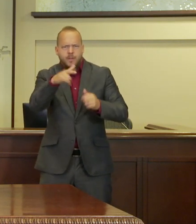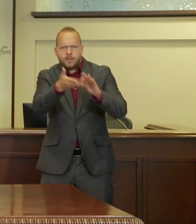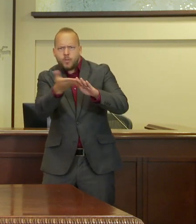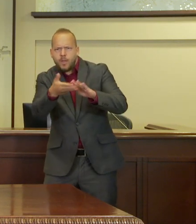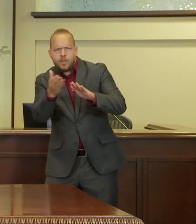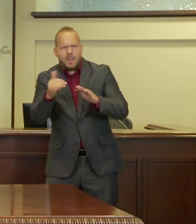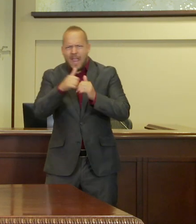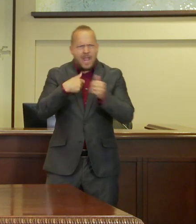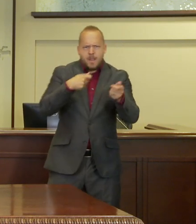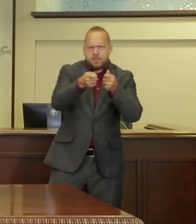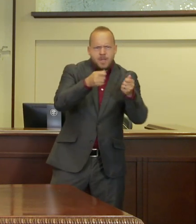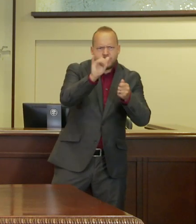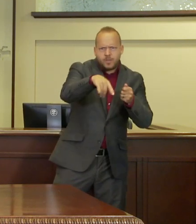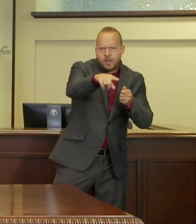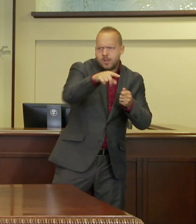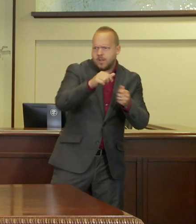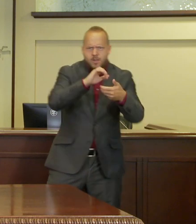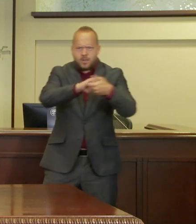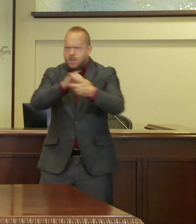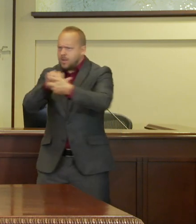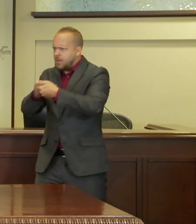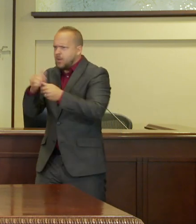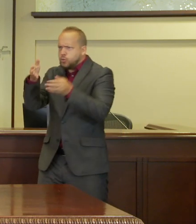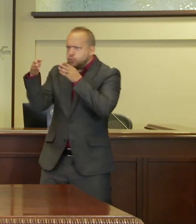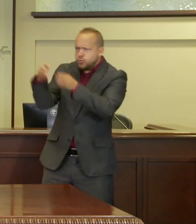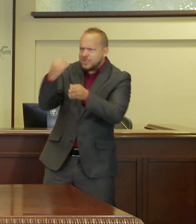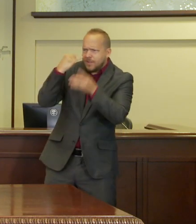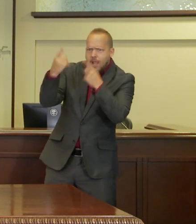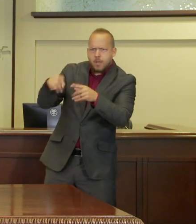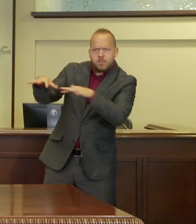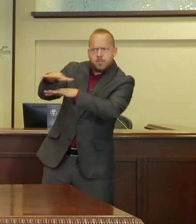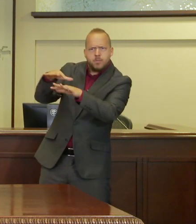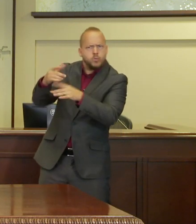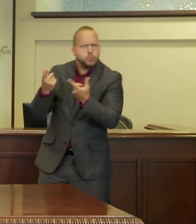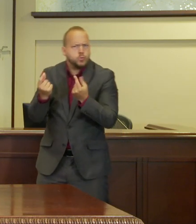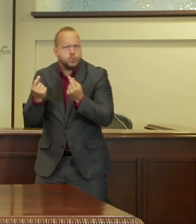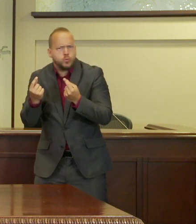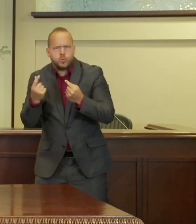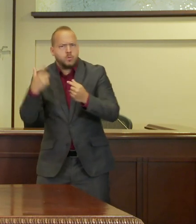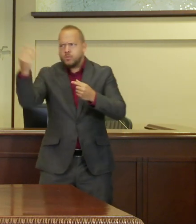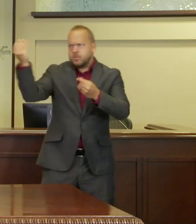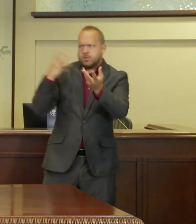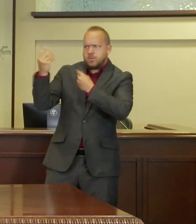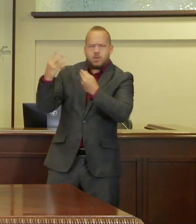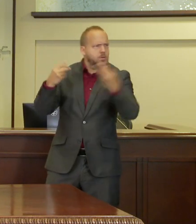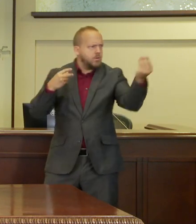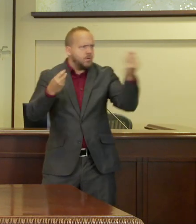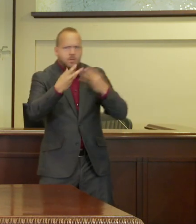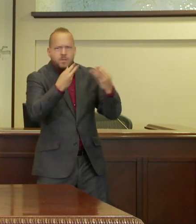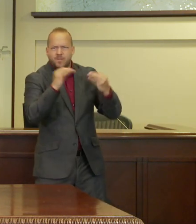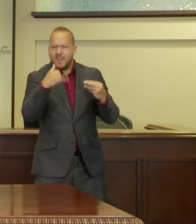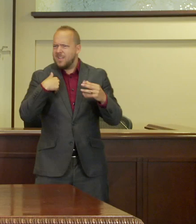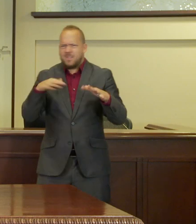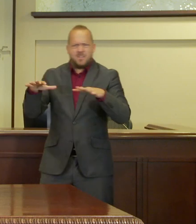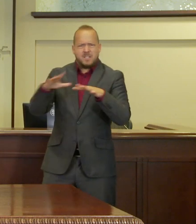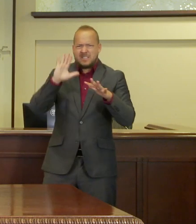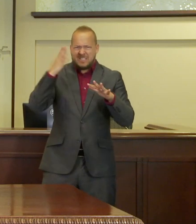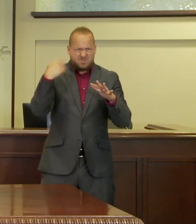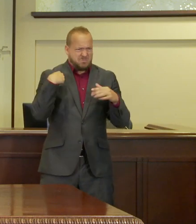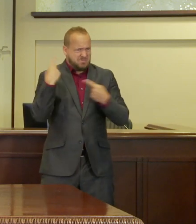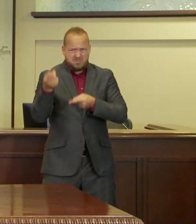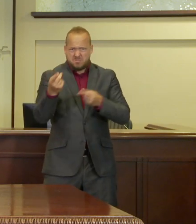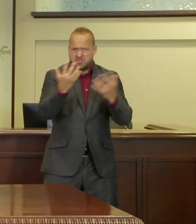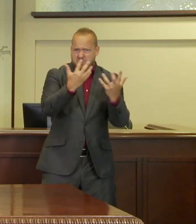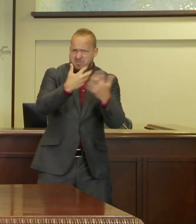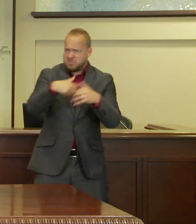our streets. That's something that's been requested from the community. The community brought us a package that we thought looked great. So everything should be